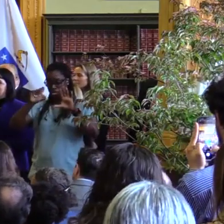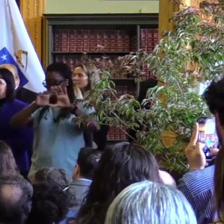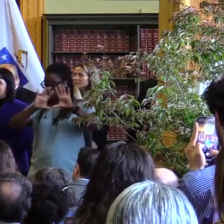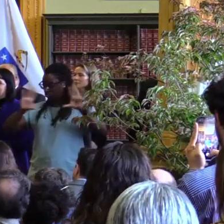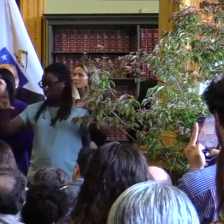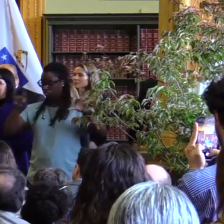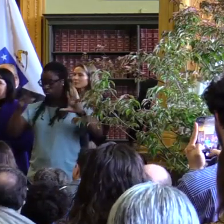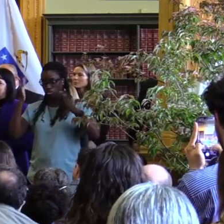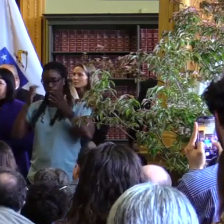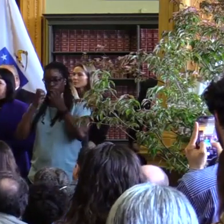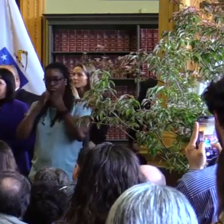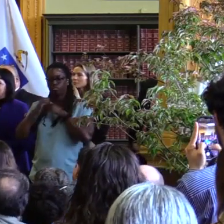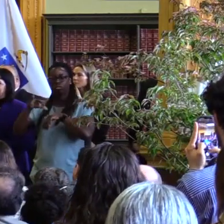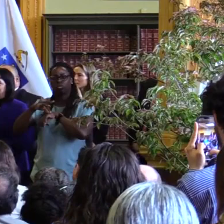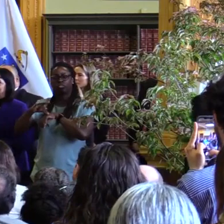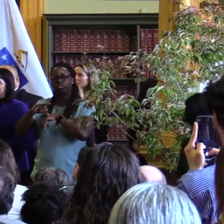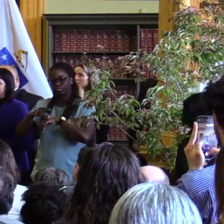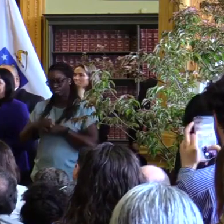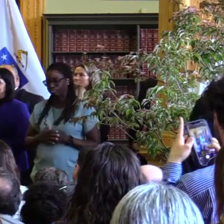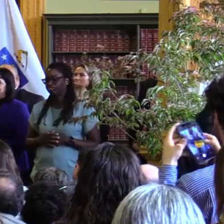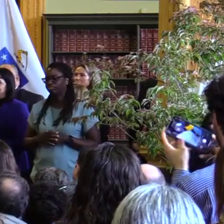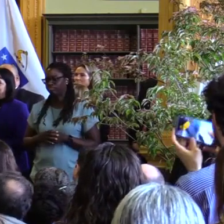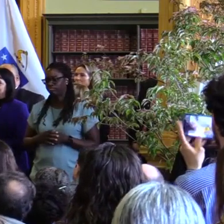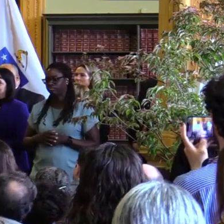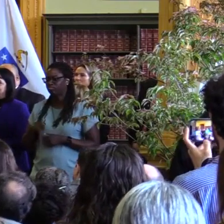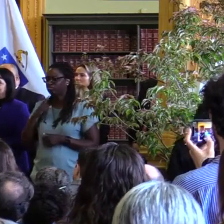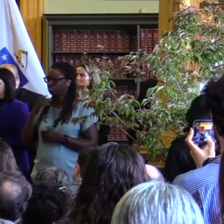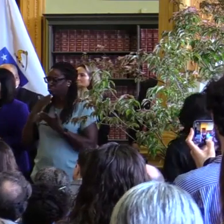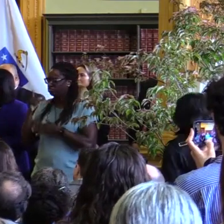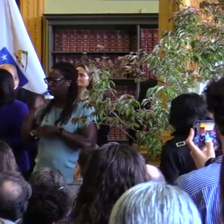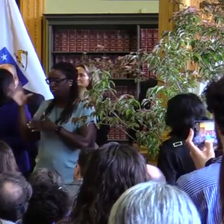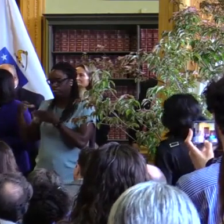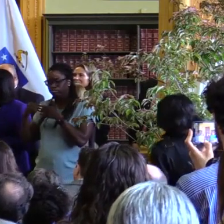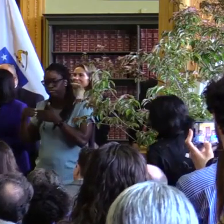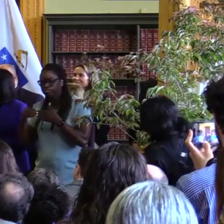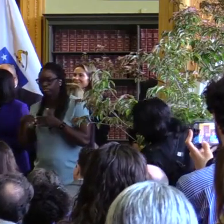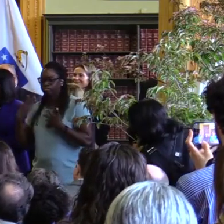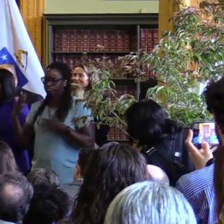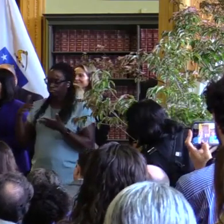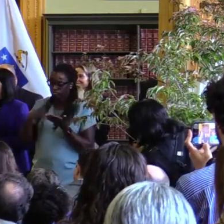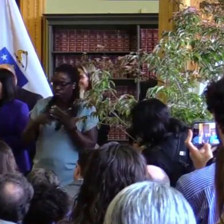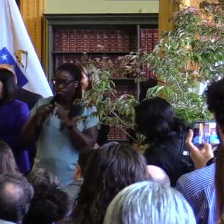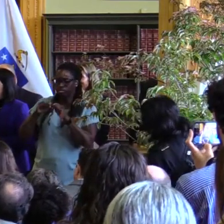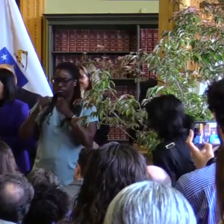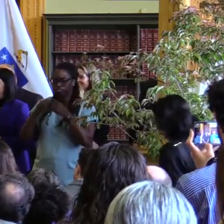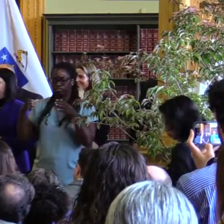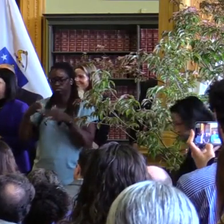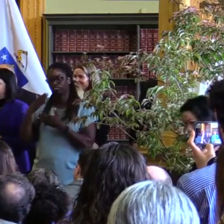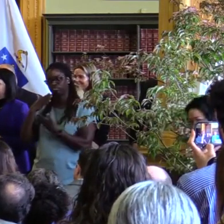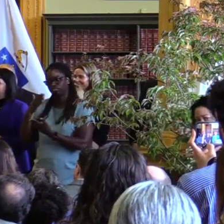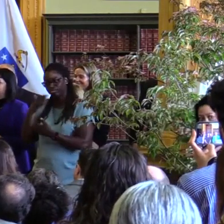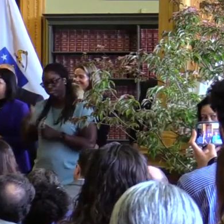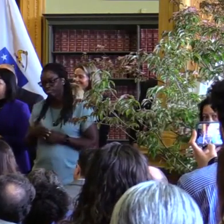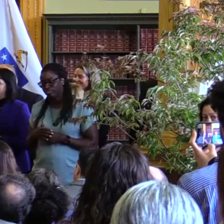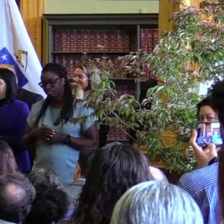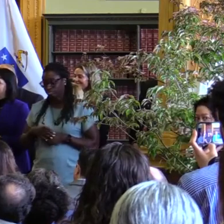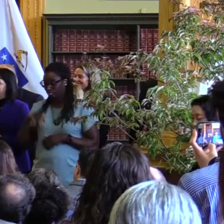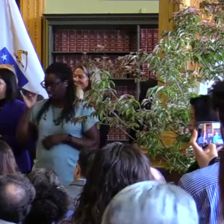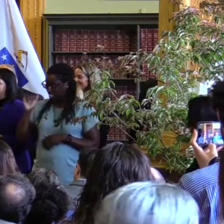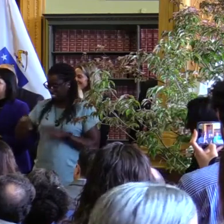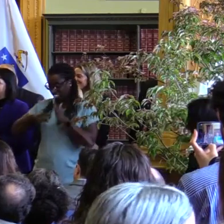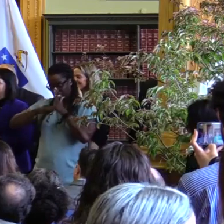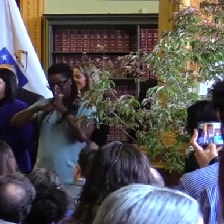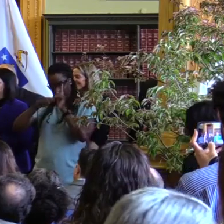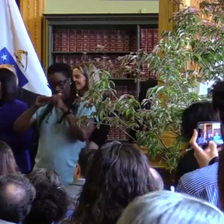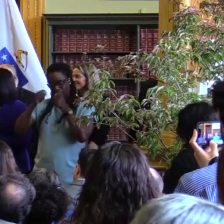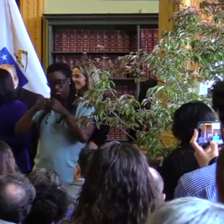to her for her leadership and also her teamwork, because she would be the first to say it takes an entire team, which is also why we